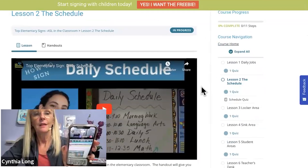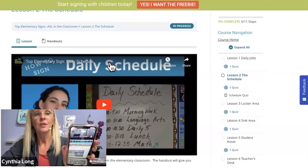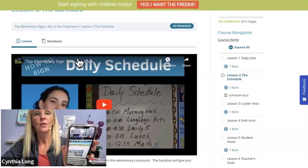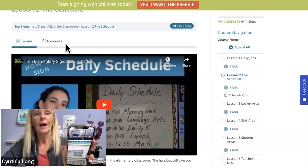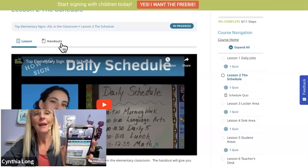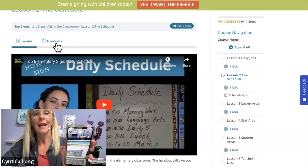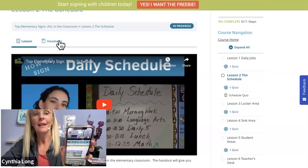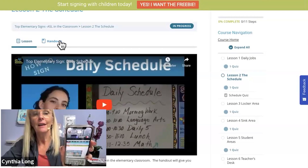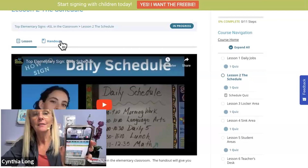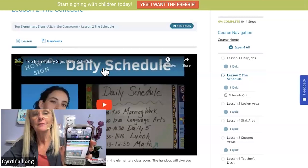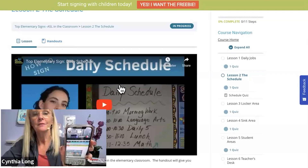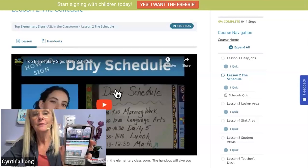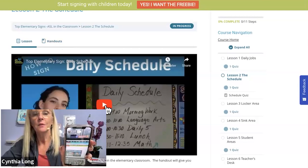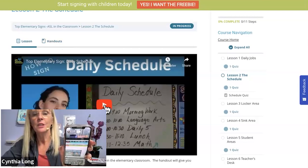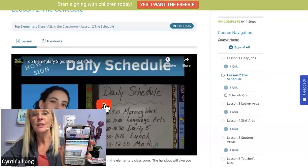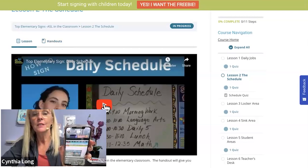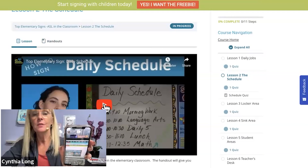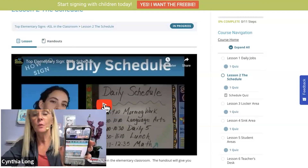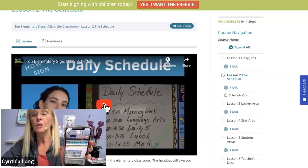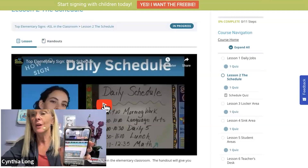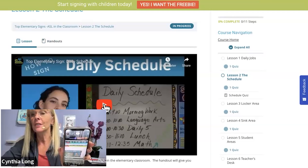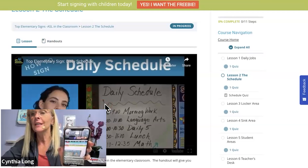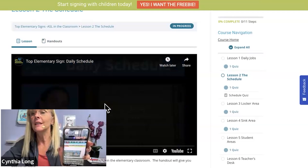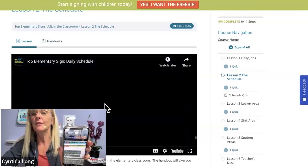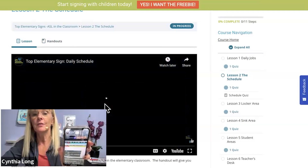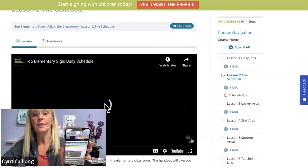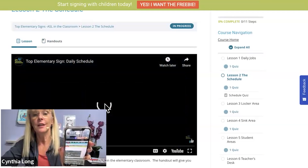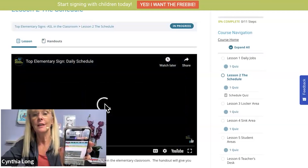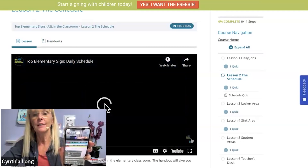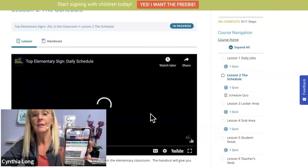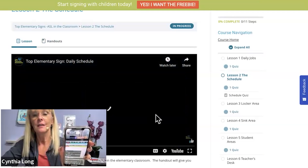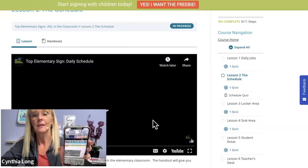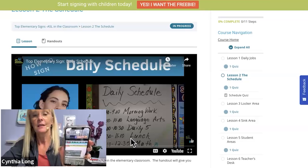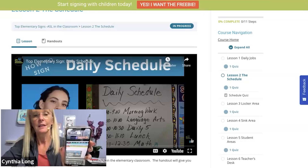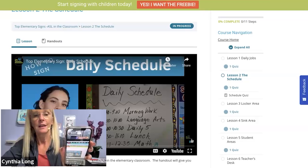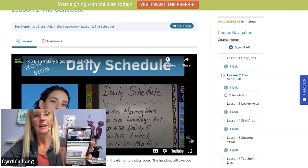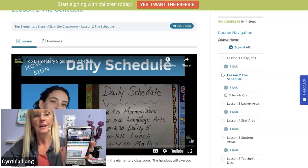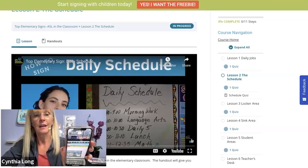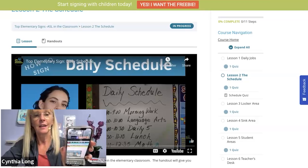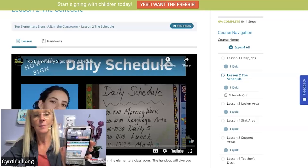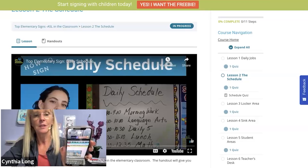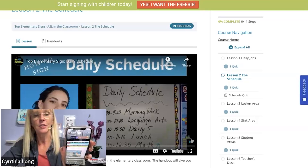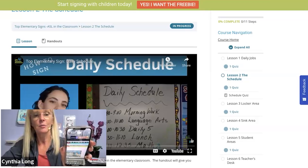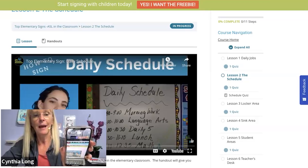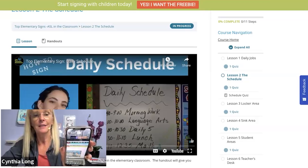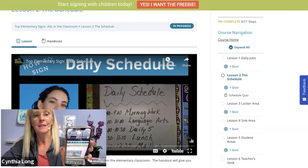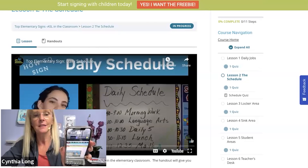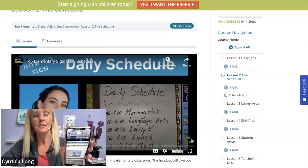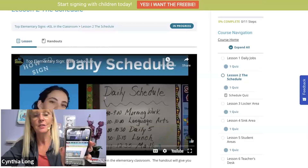So you'll have a handout, which is what you're actually getting for free. And then I'm going to zoom past this to show